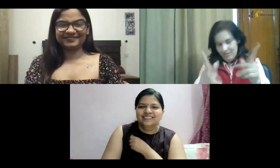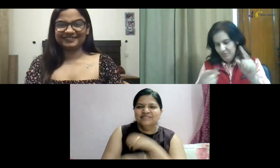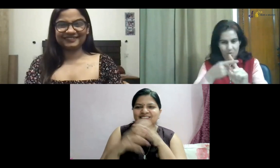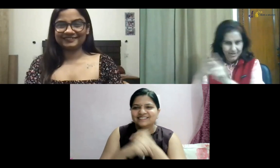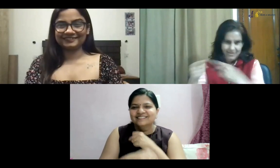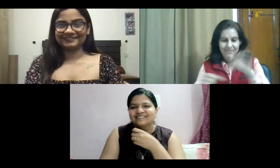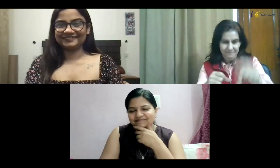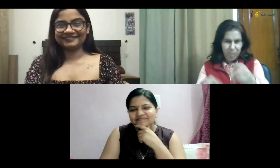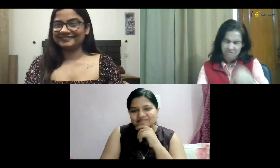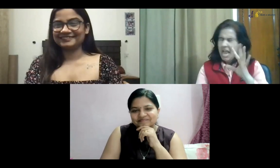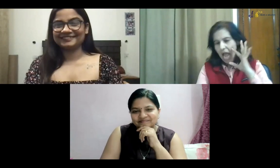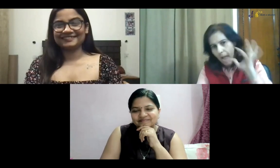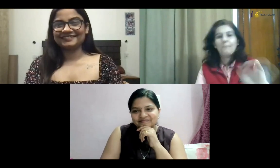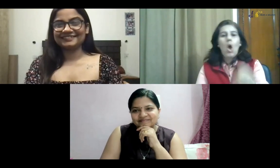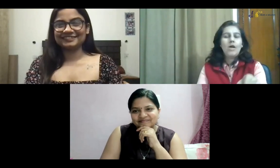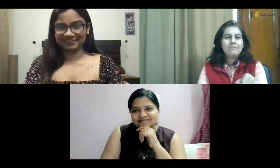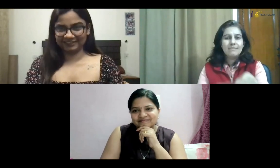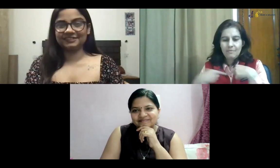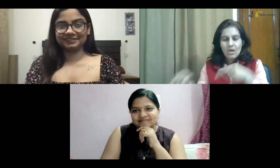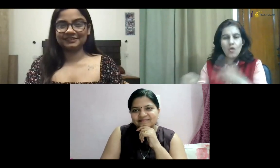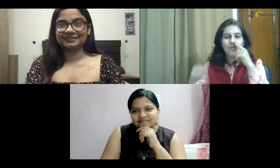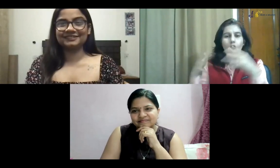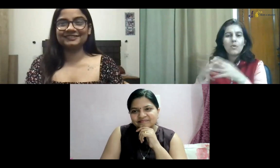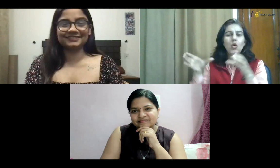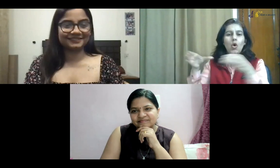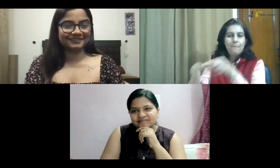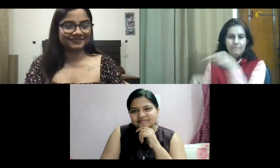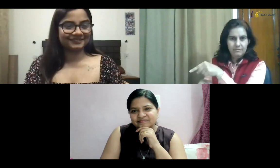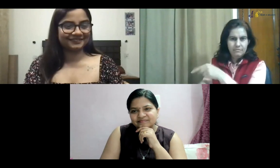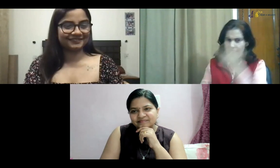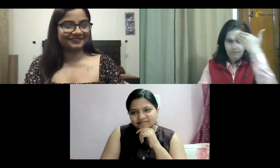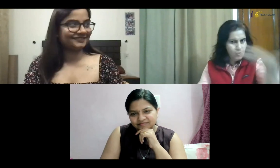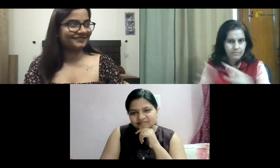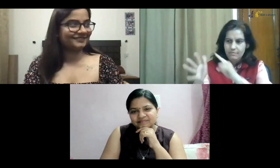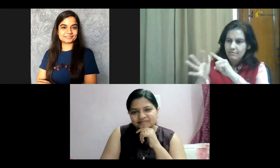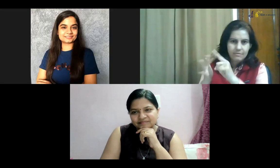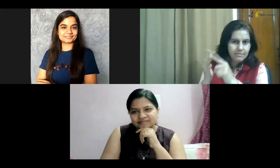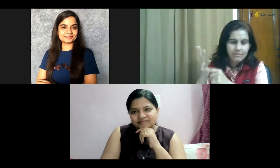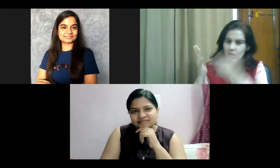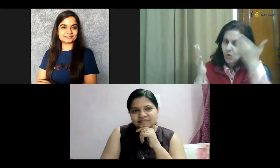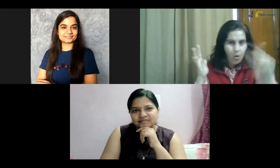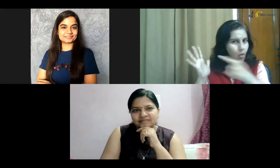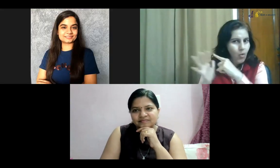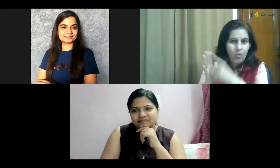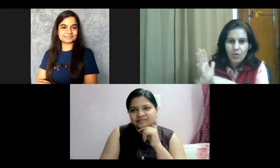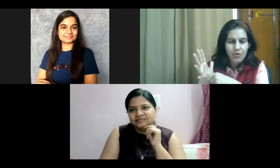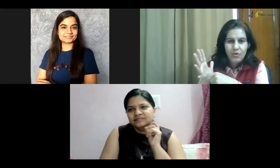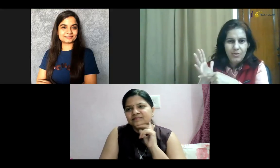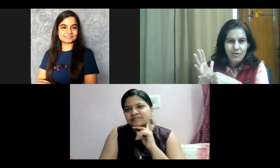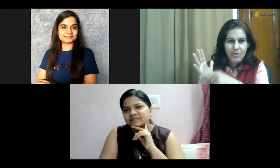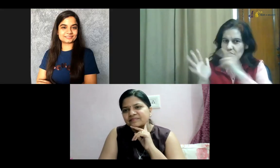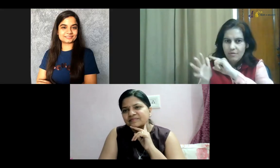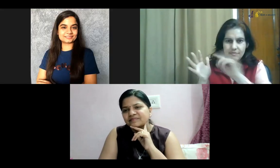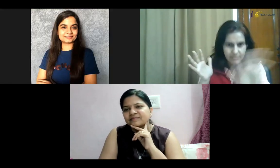I made that video and uploaded on YouTube. That was an important one. So in women's group, they were not aware about that